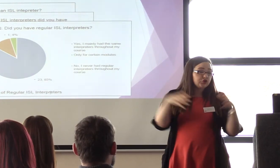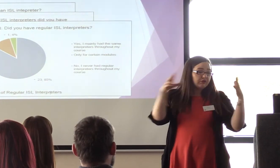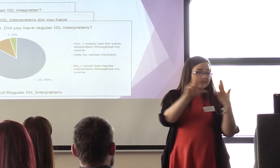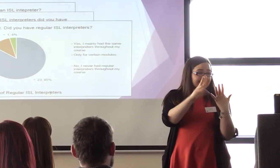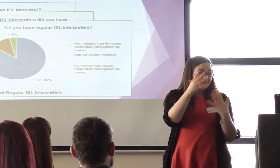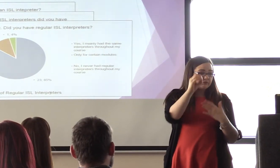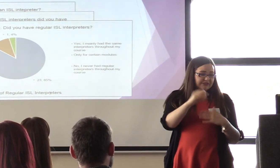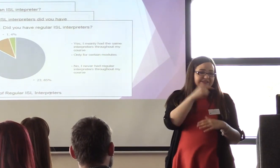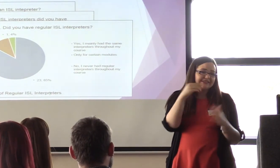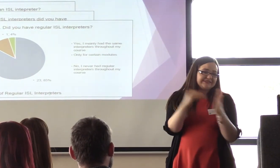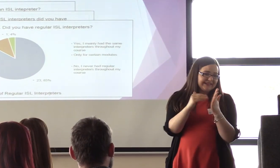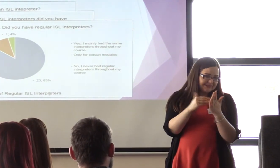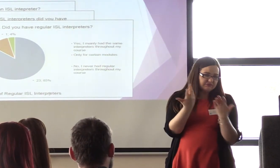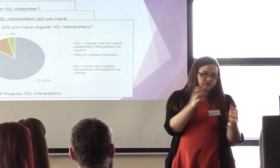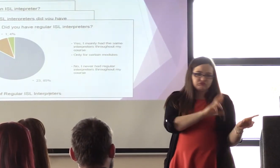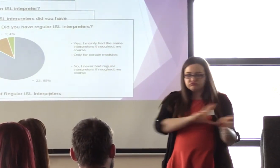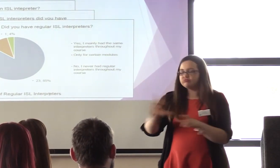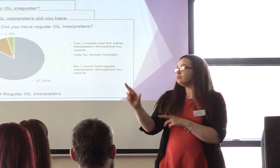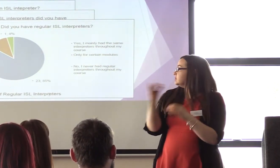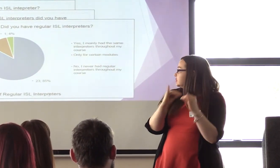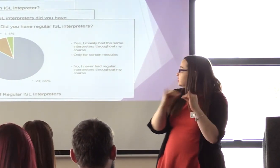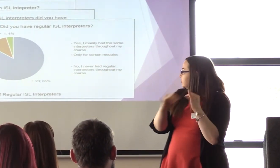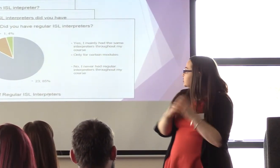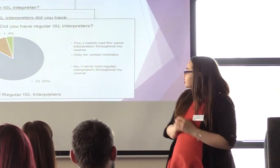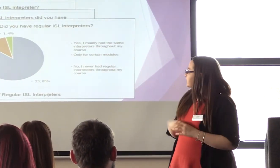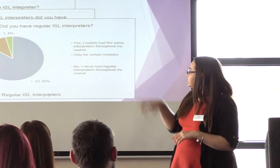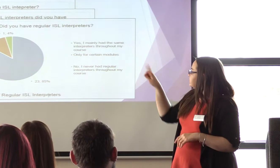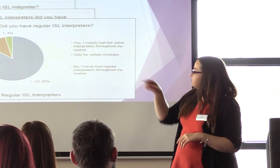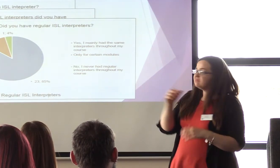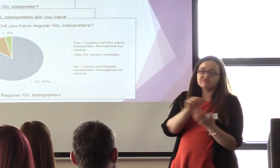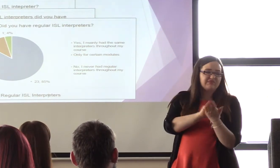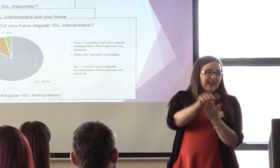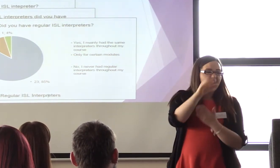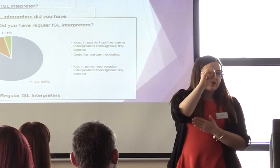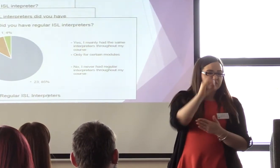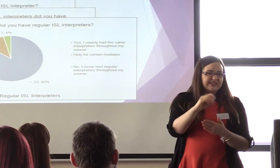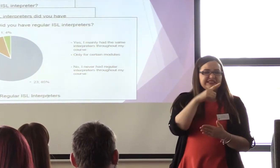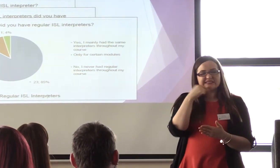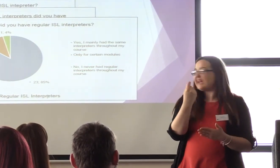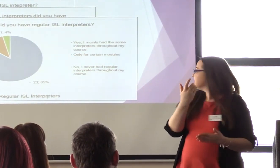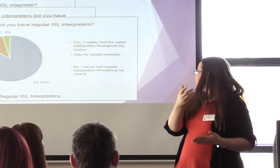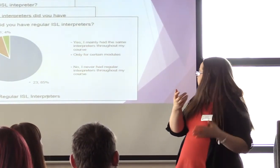And again, the majority, 85%, said that yes, they had regular interpreters for their course. 11%